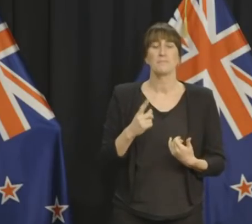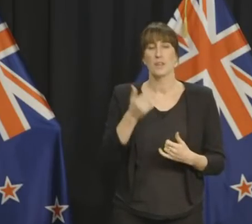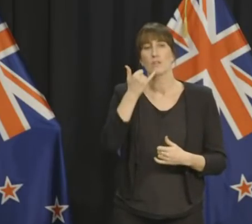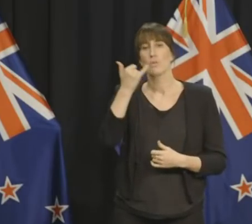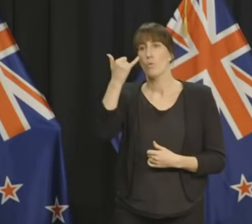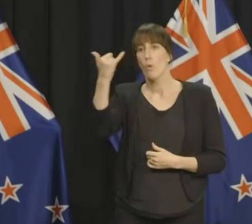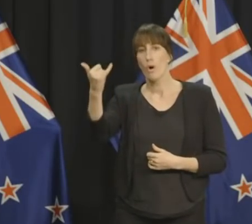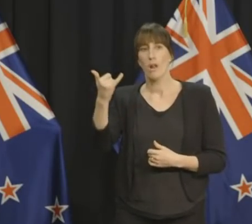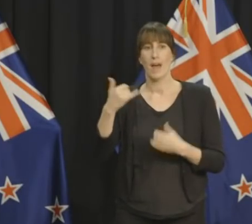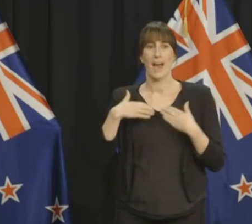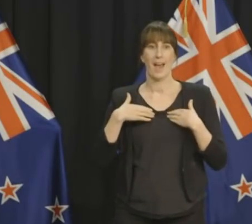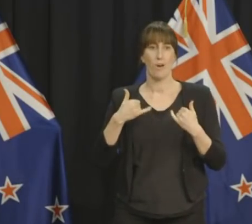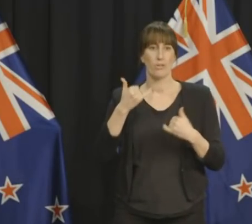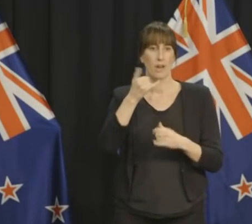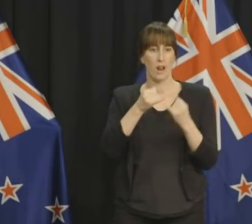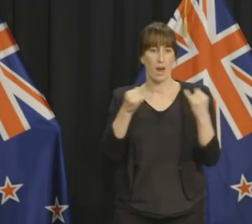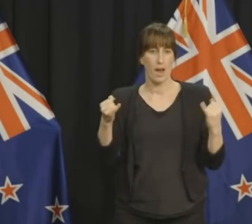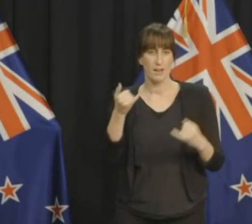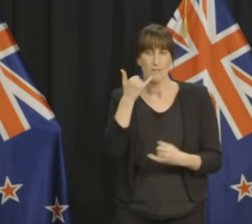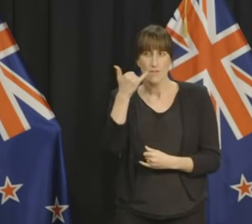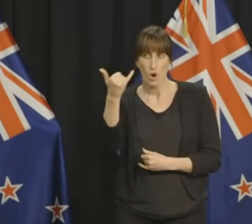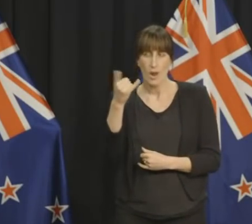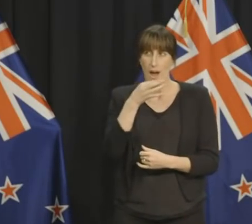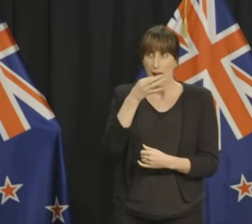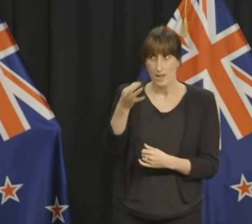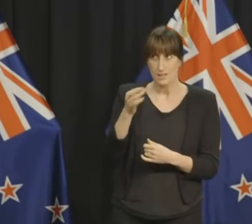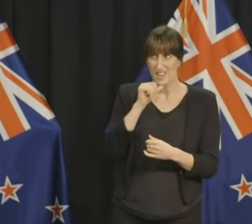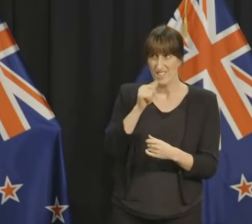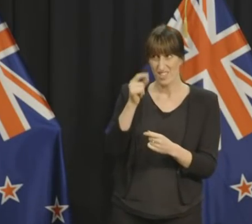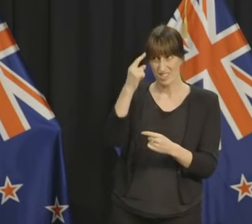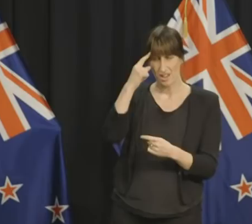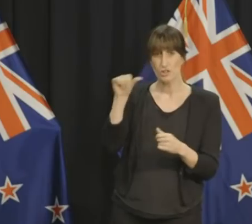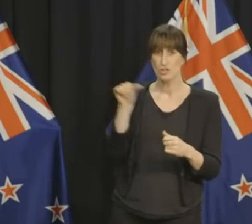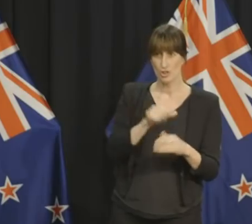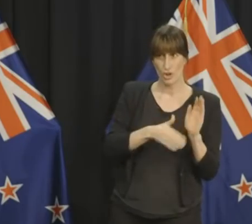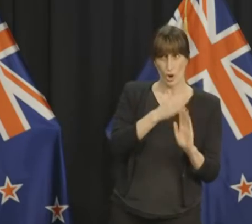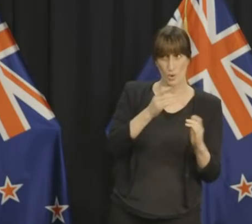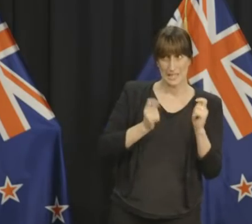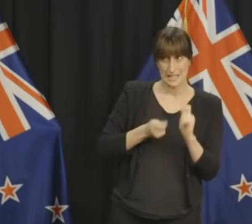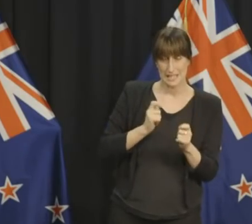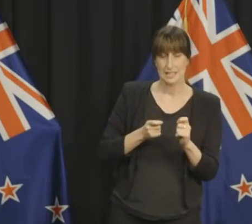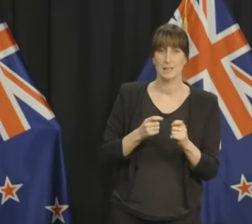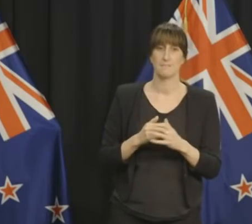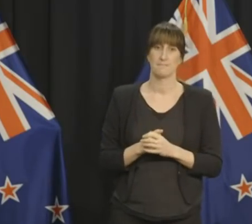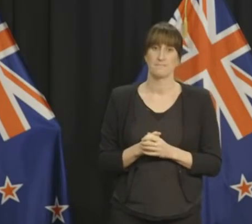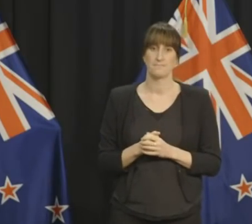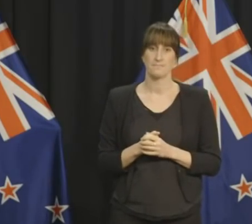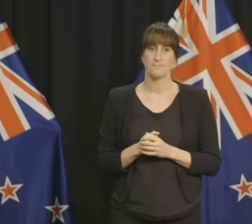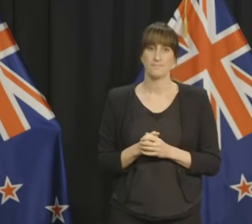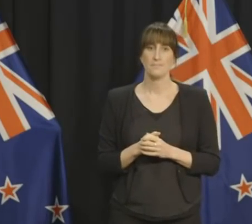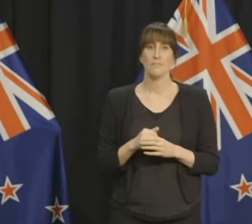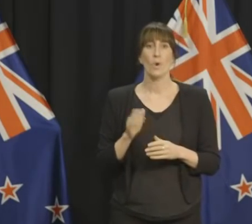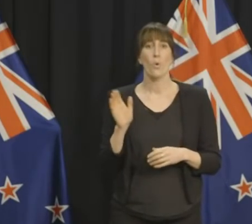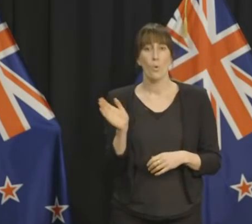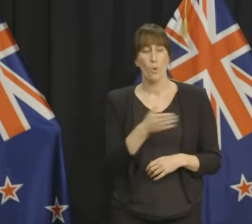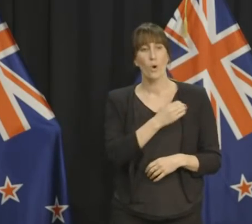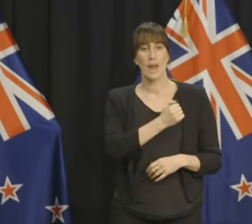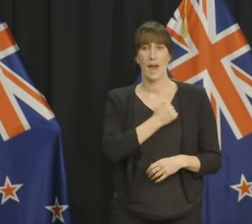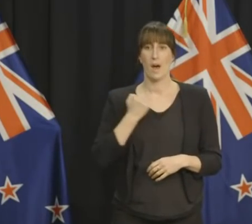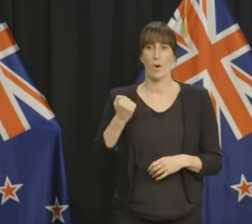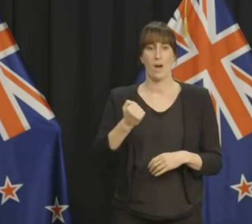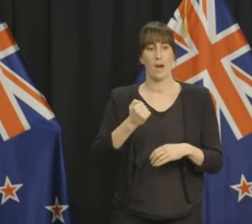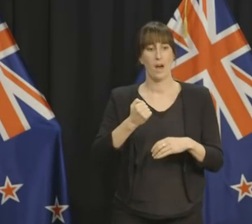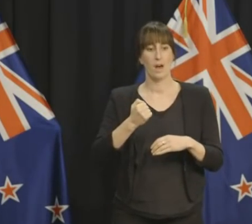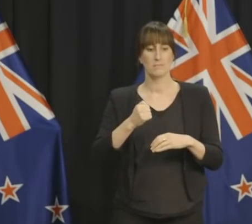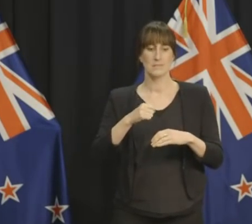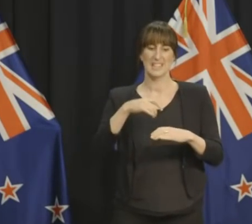action is, including whether getting tested would be a good idea. All COVID-19 testing facilities are also